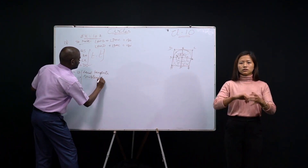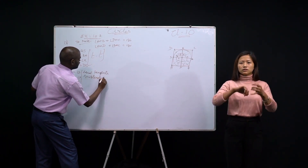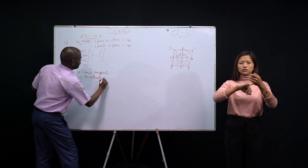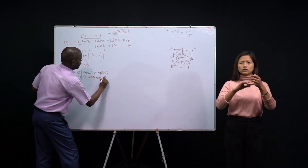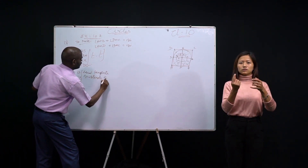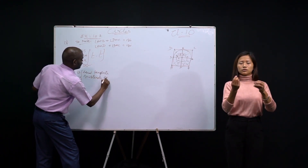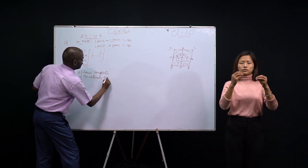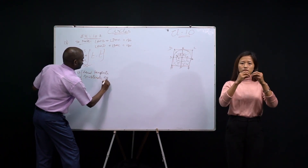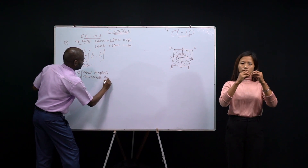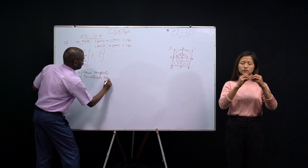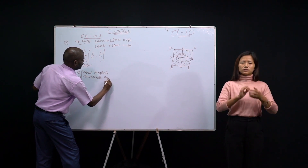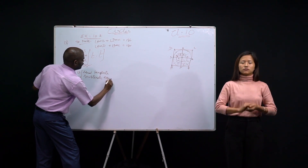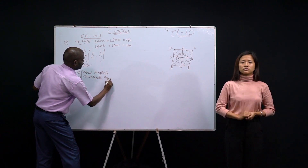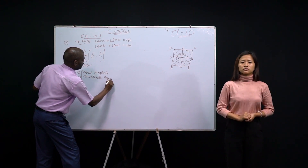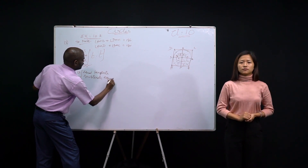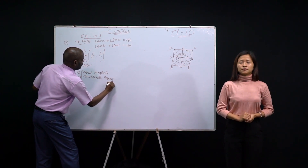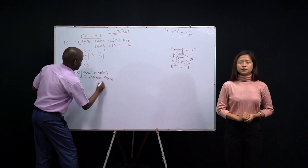subtends